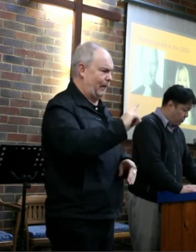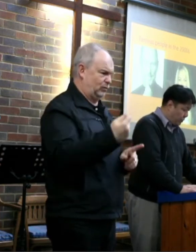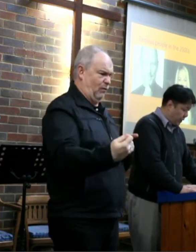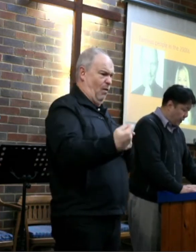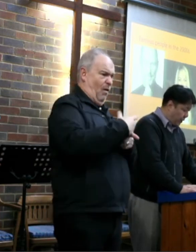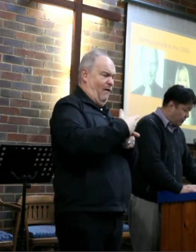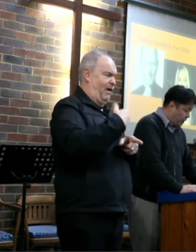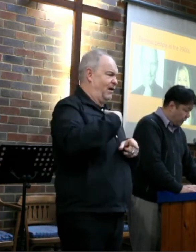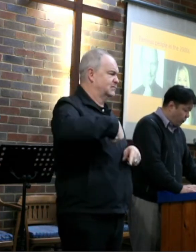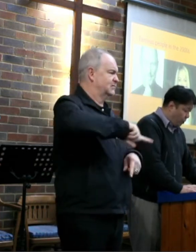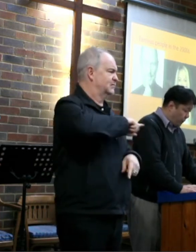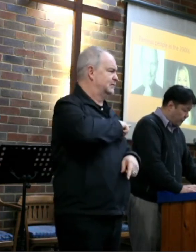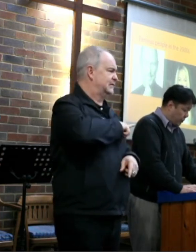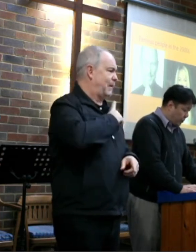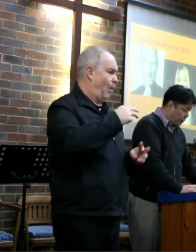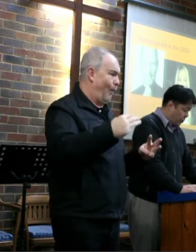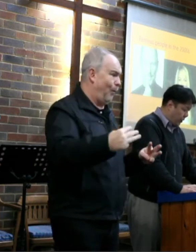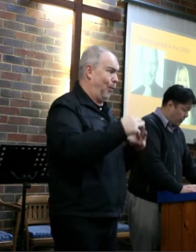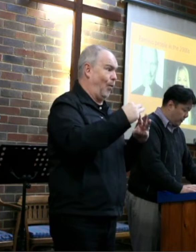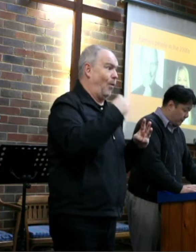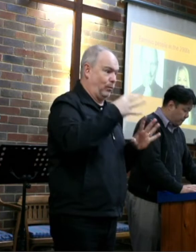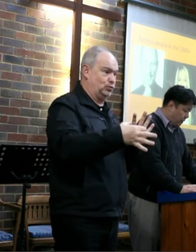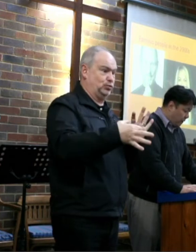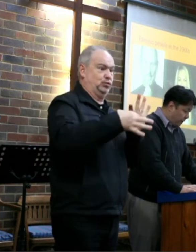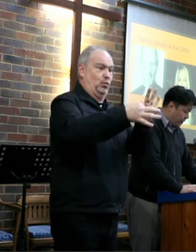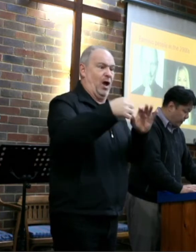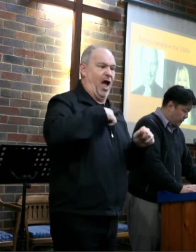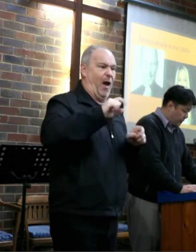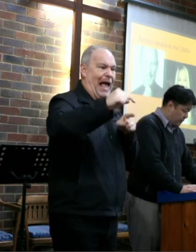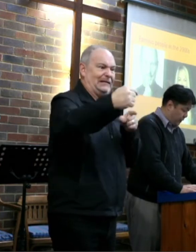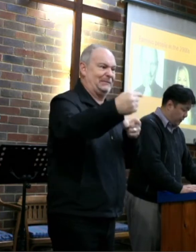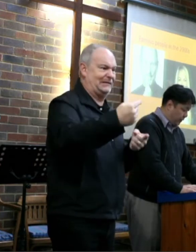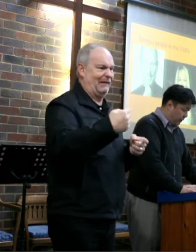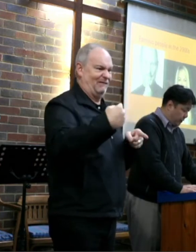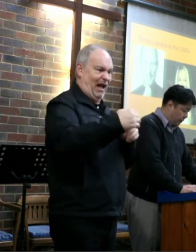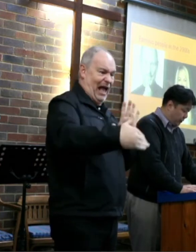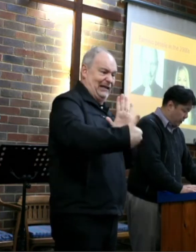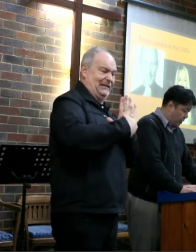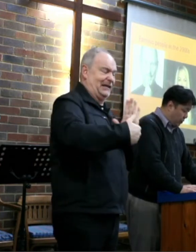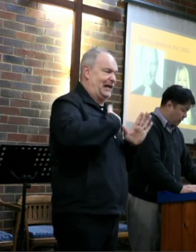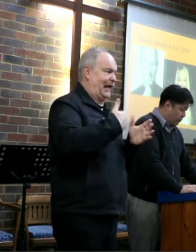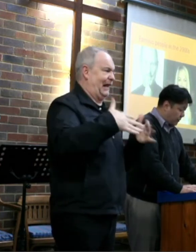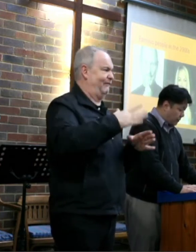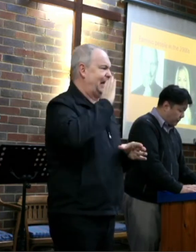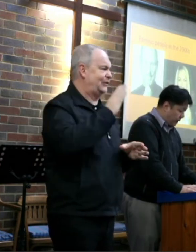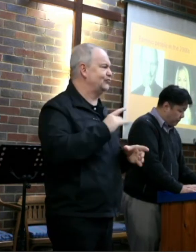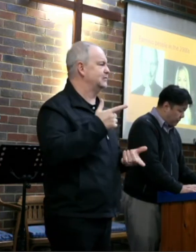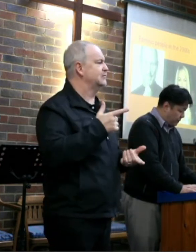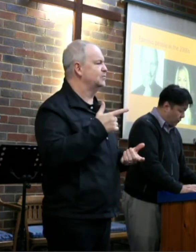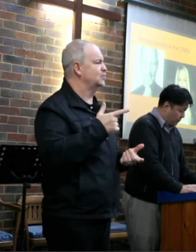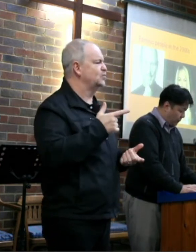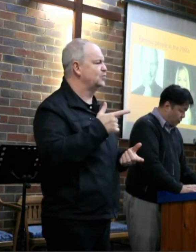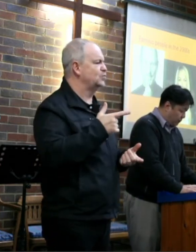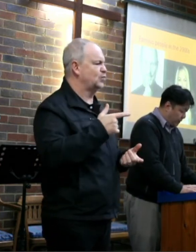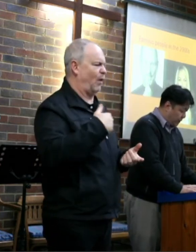more numerous, and if war breaks out, will join our enemies, fight against us, and leave the country. So they put slave masters